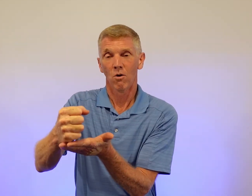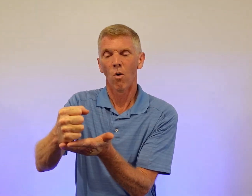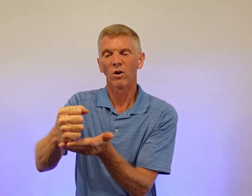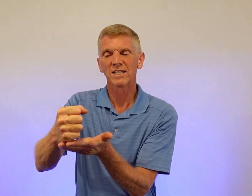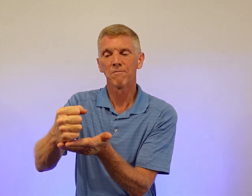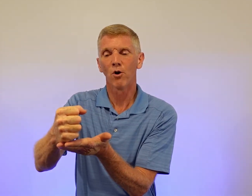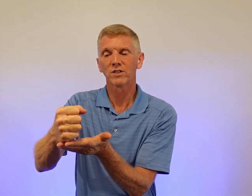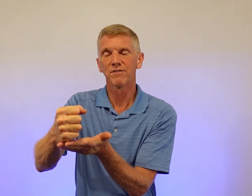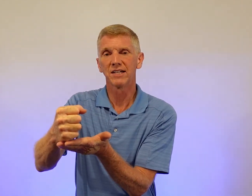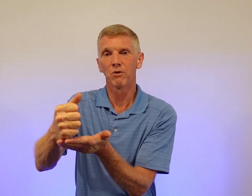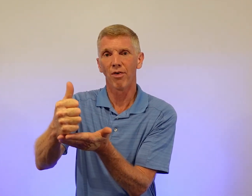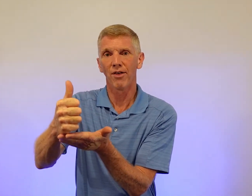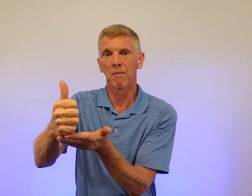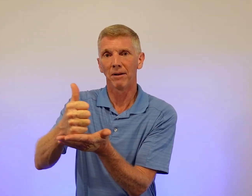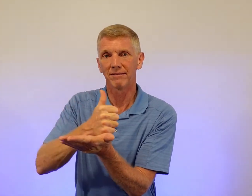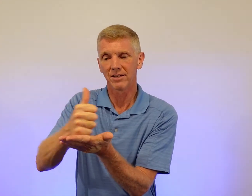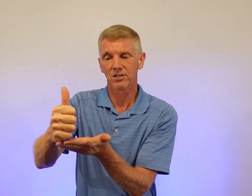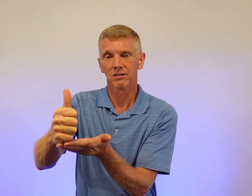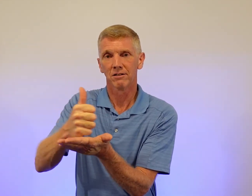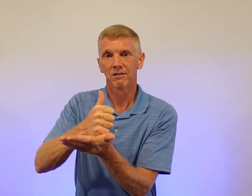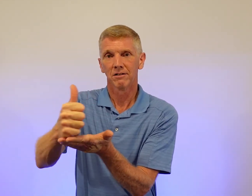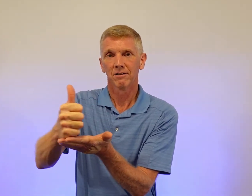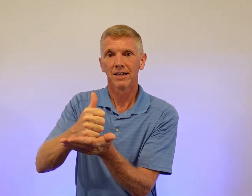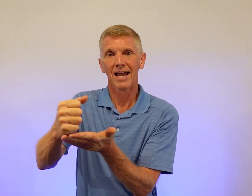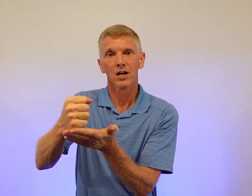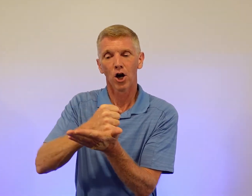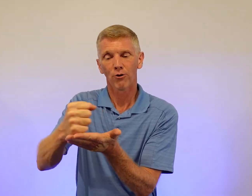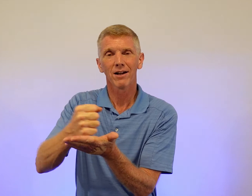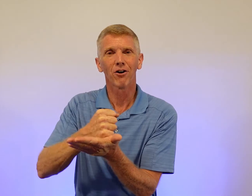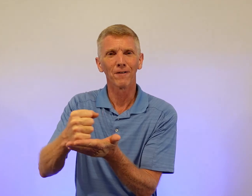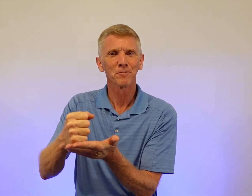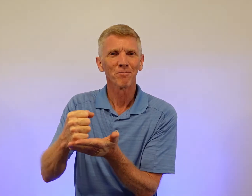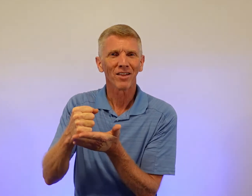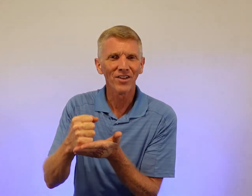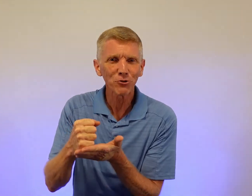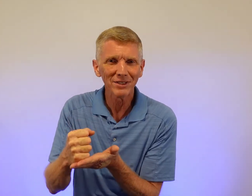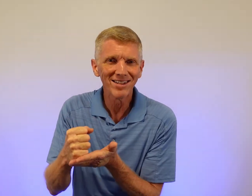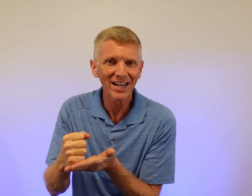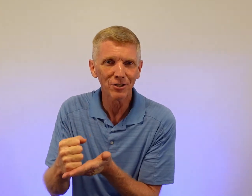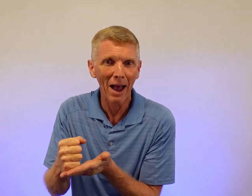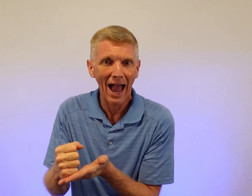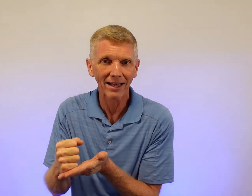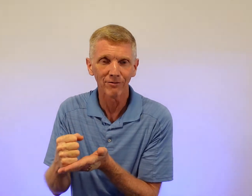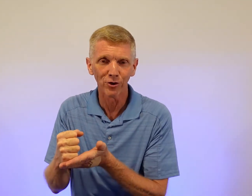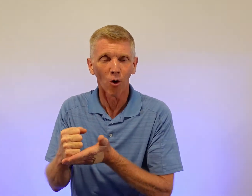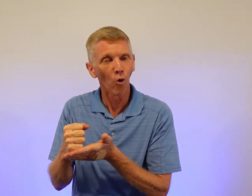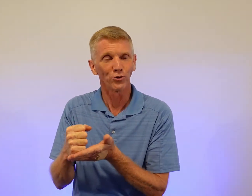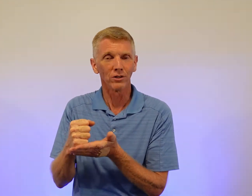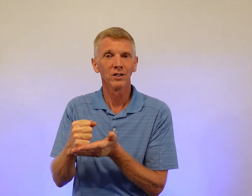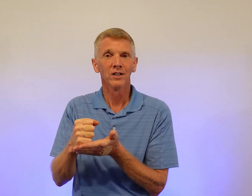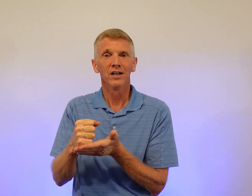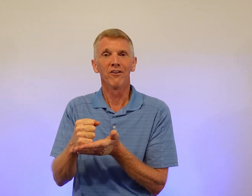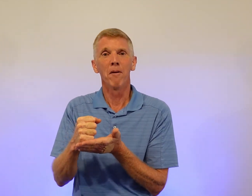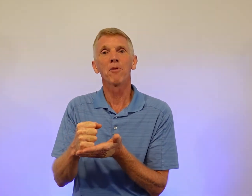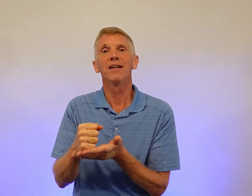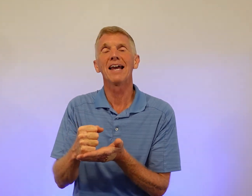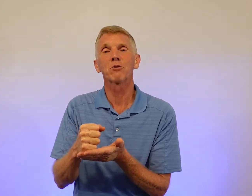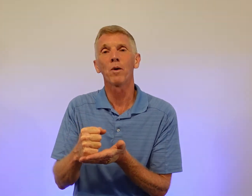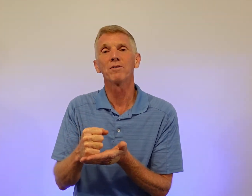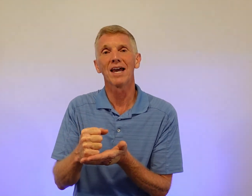Or some folks, I've seen it with a thumb up like this. Okay, a credit card. This really takes you back. If you're older, you remember the days when we would take